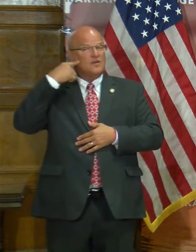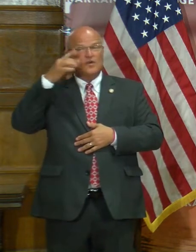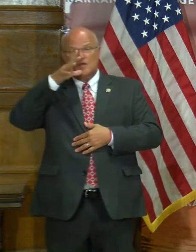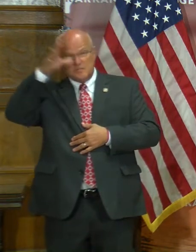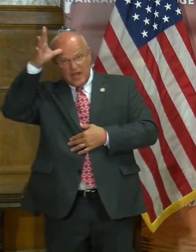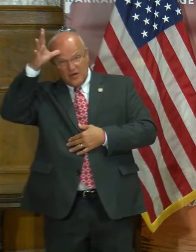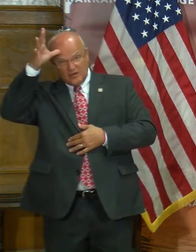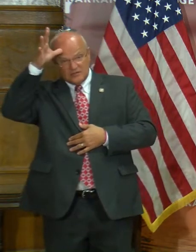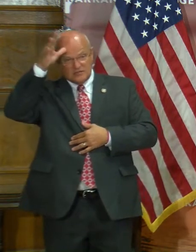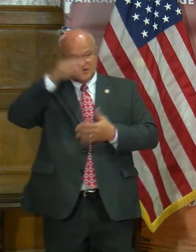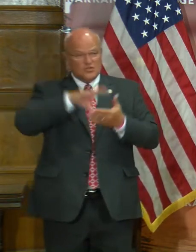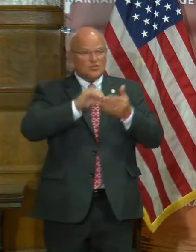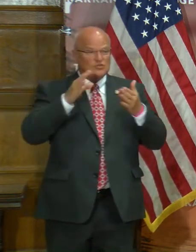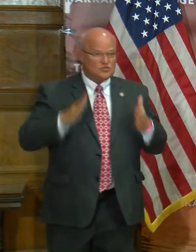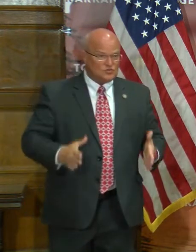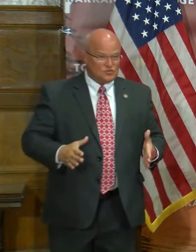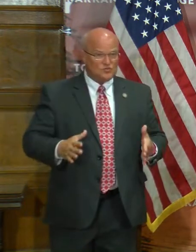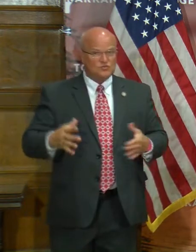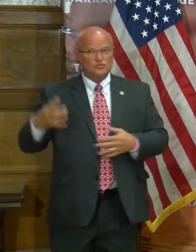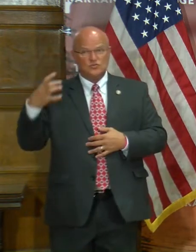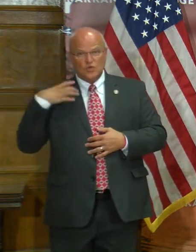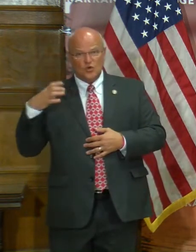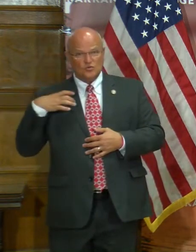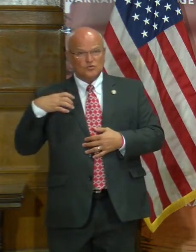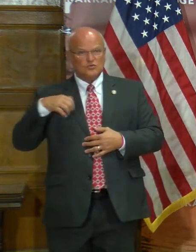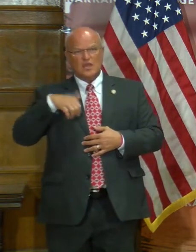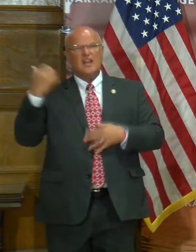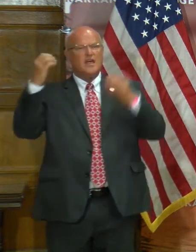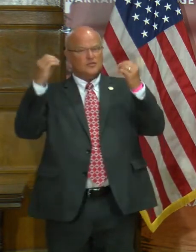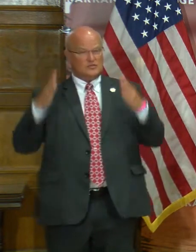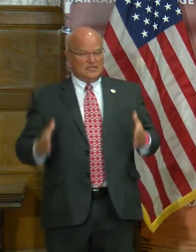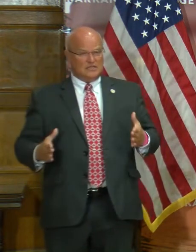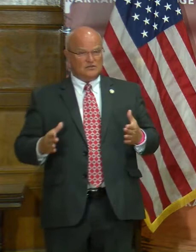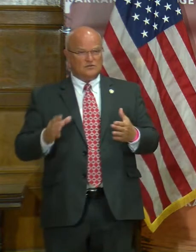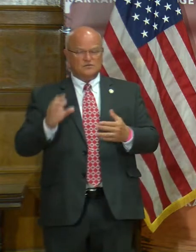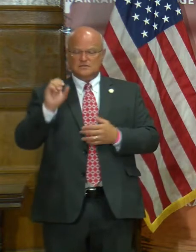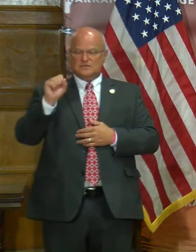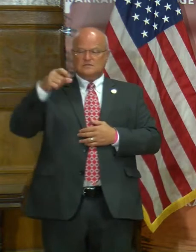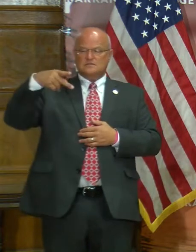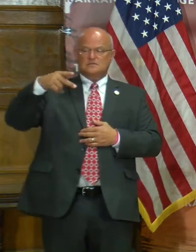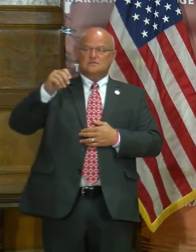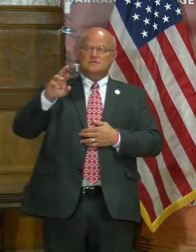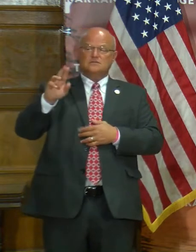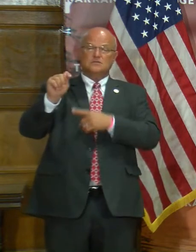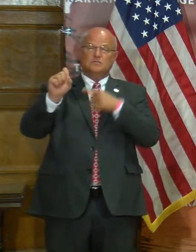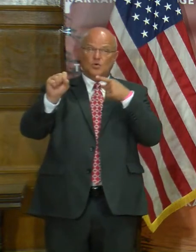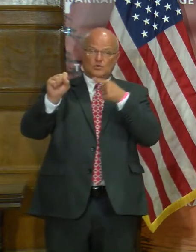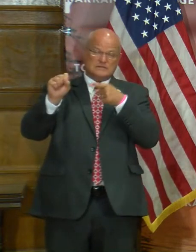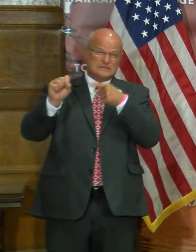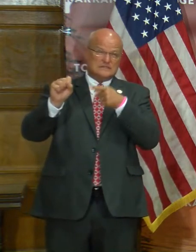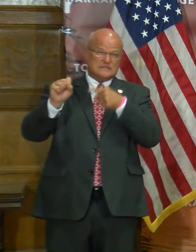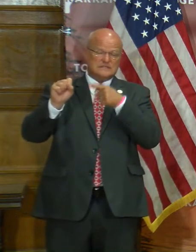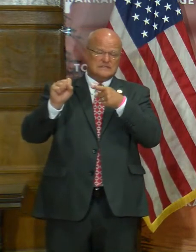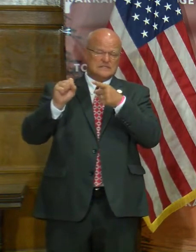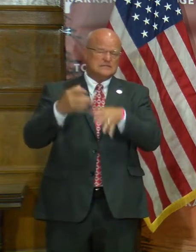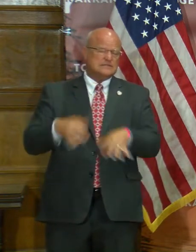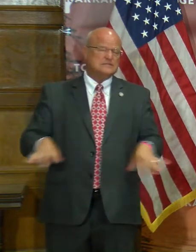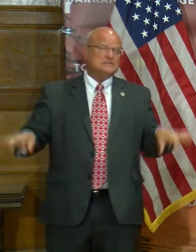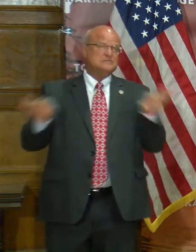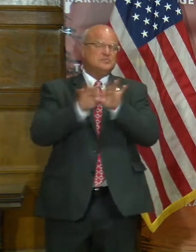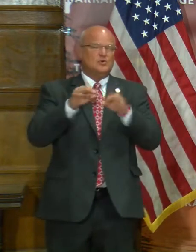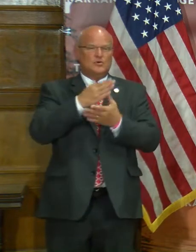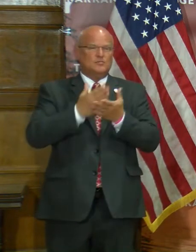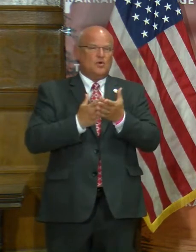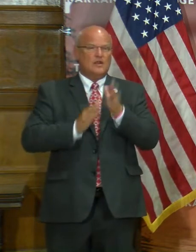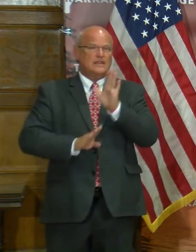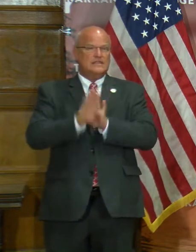parents, student athletes, coaches, and many other educators. And sports, as they make the point, is a very important part